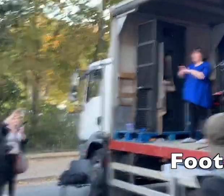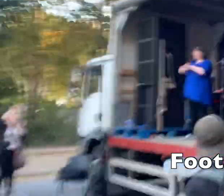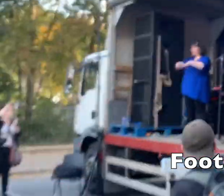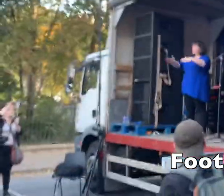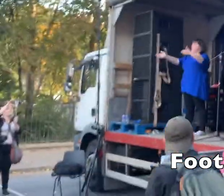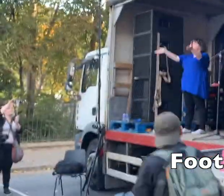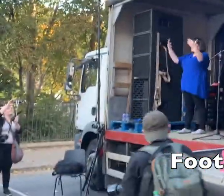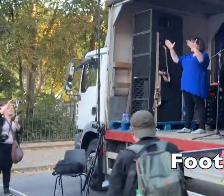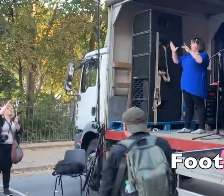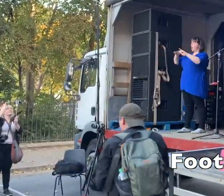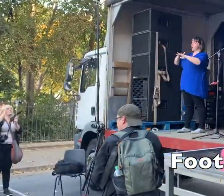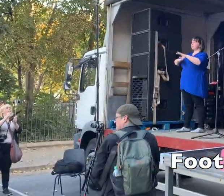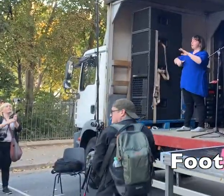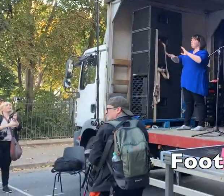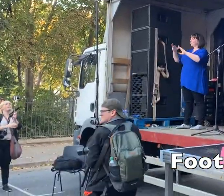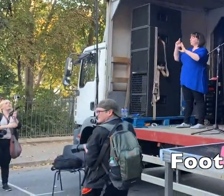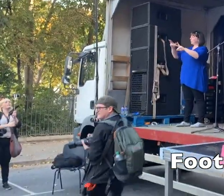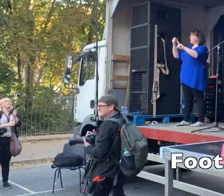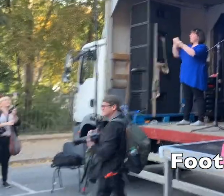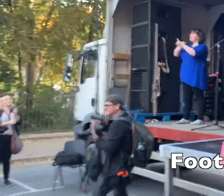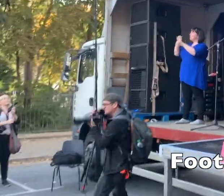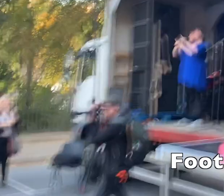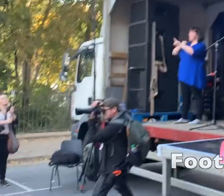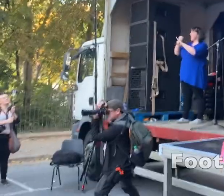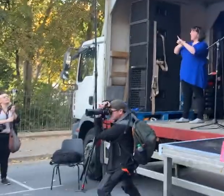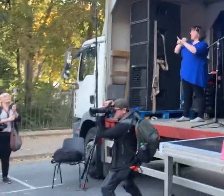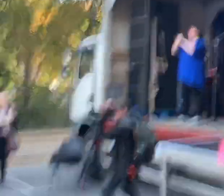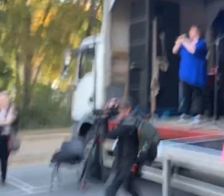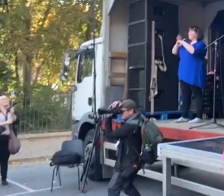Welcome to the Abortion Rights Campaign's March for Choice